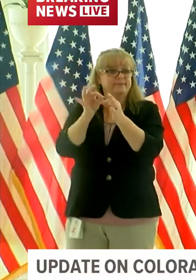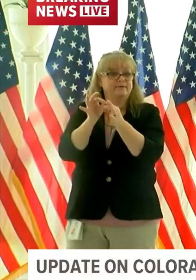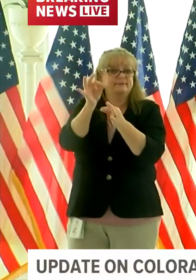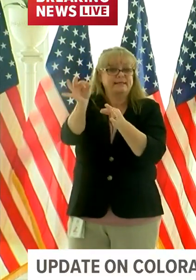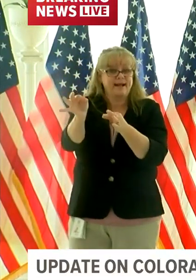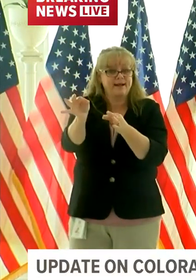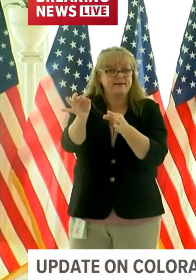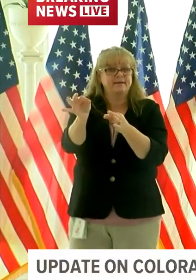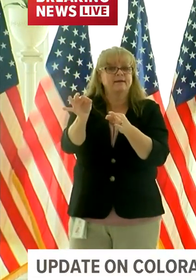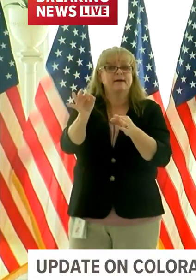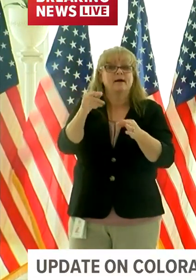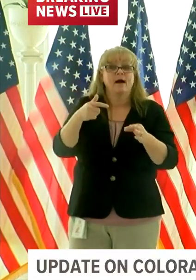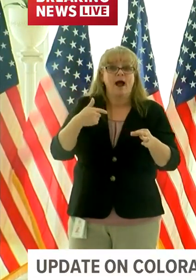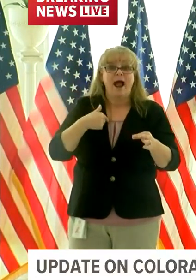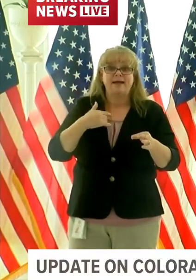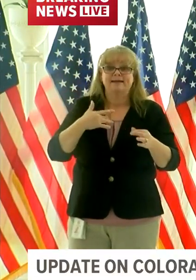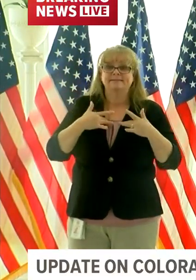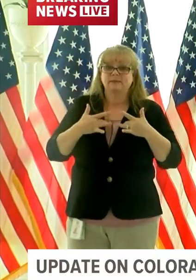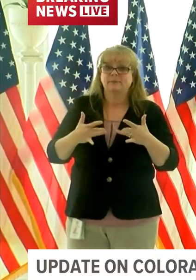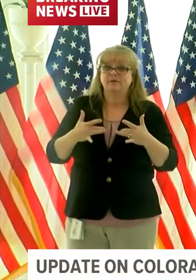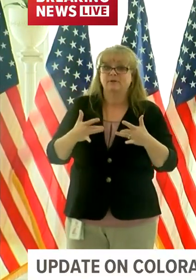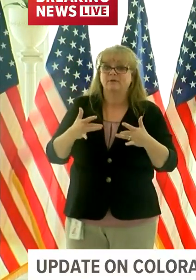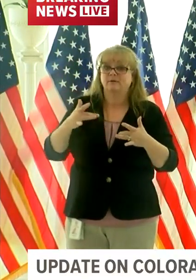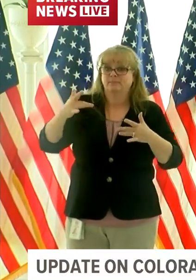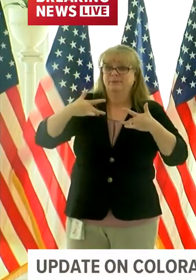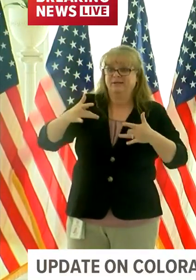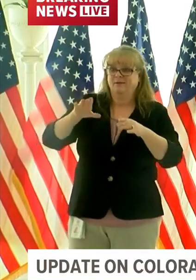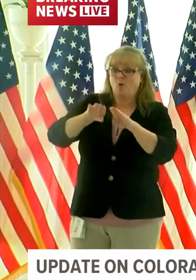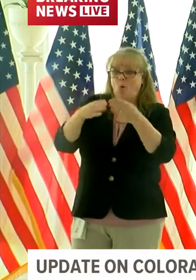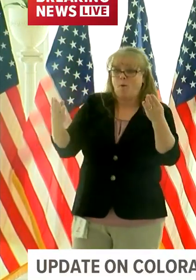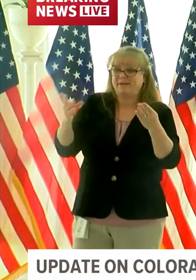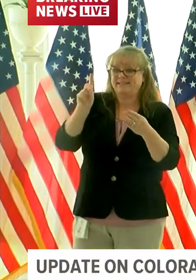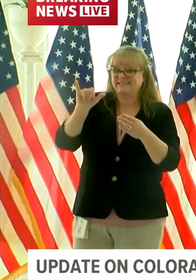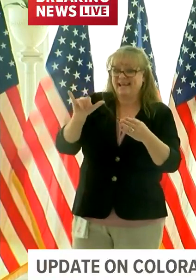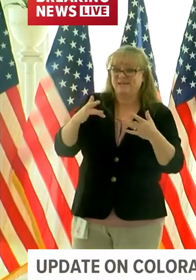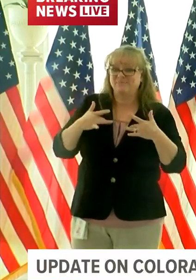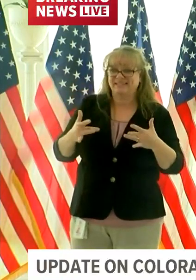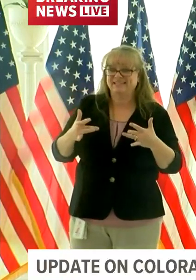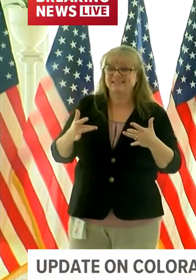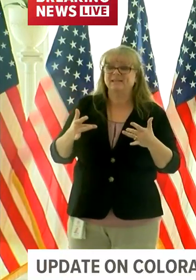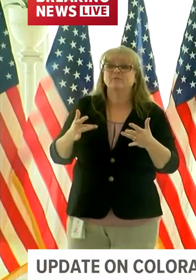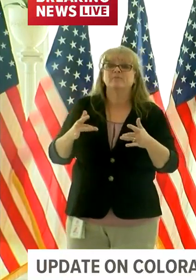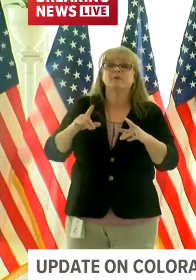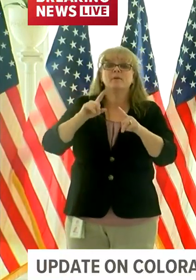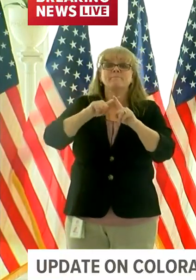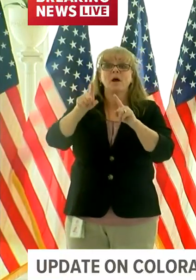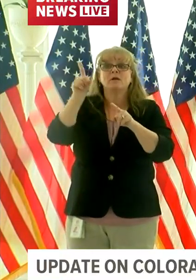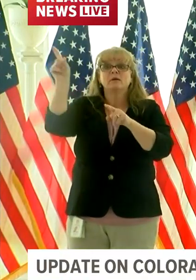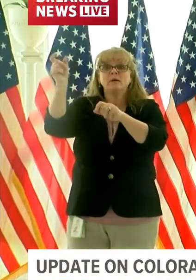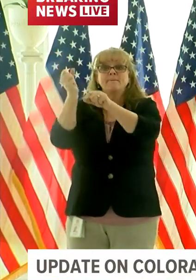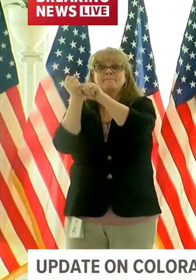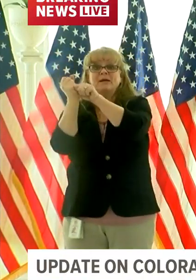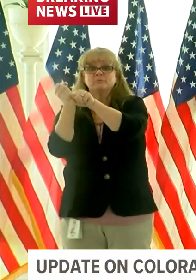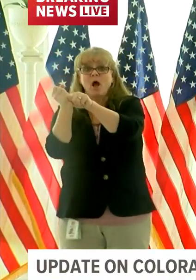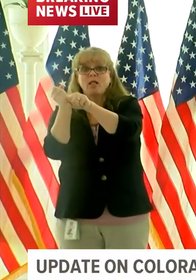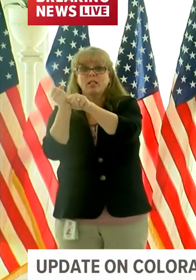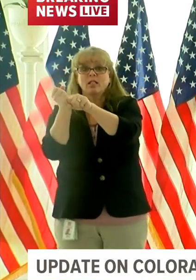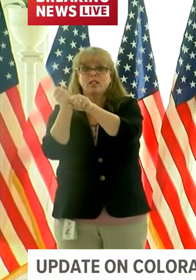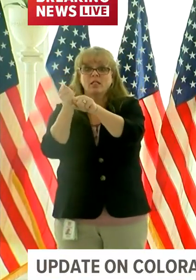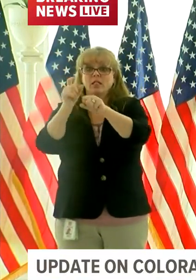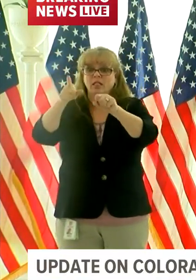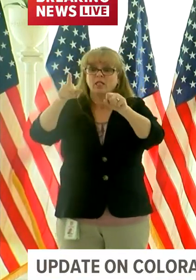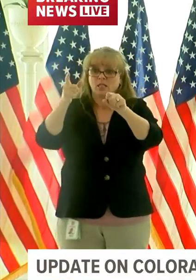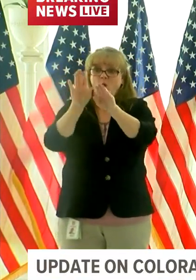on opening day, even if they open today, it wouldn't be the full stadium that we normally experience. And they are making those plans. They might work. They might play to